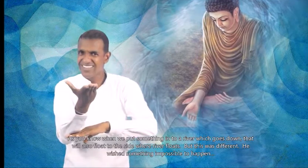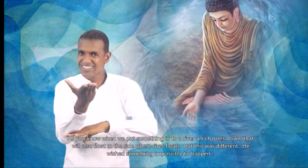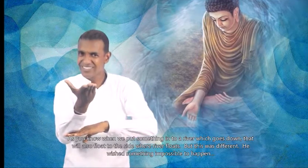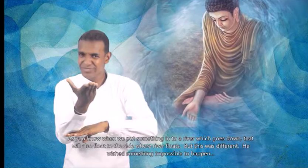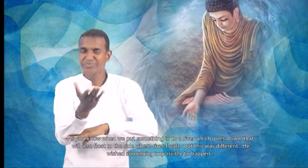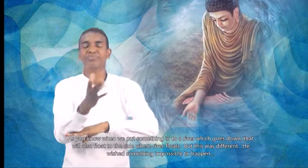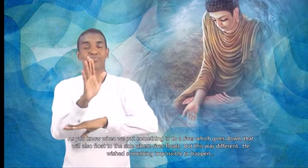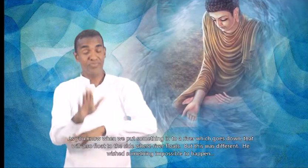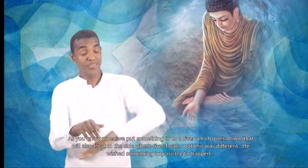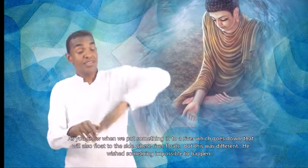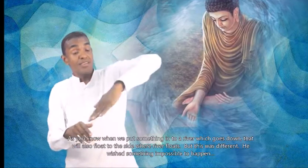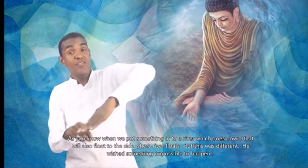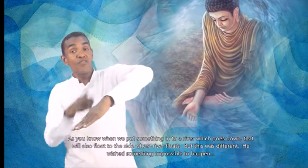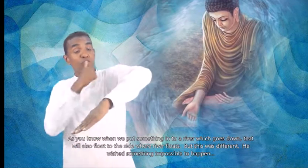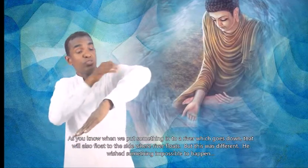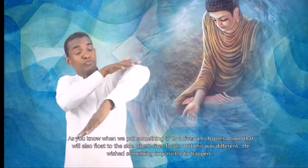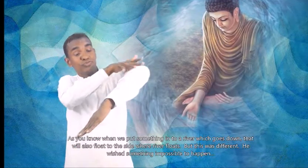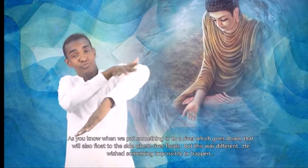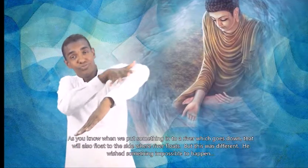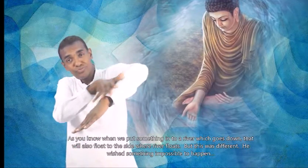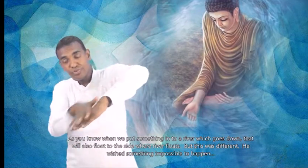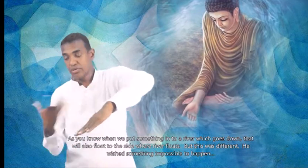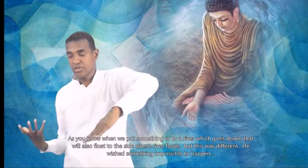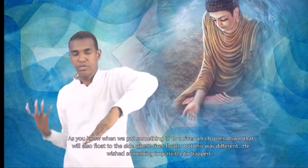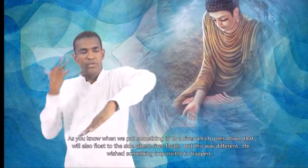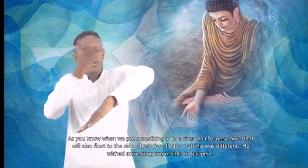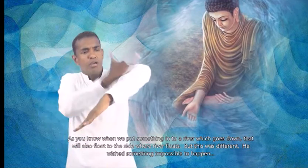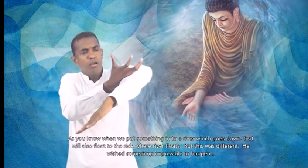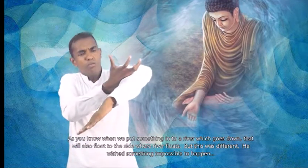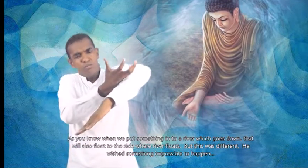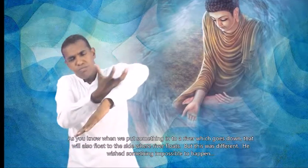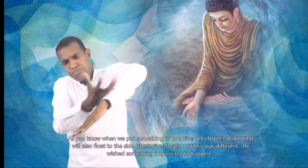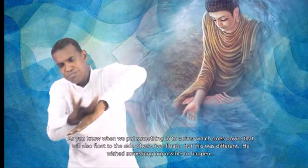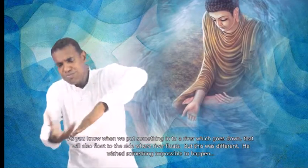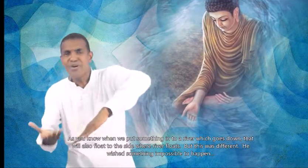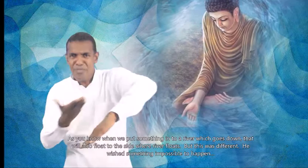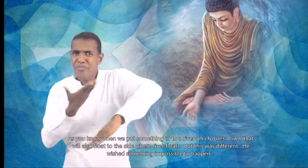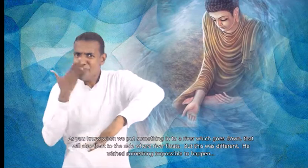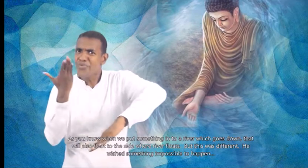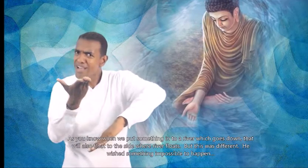flows. But this was different. He wished something impossible to happen.